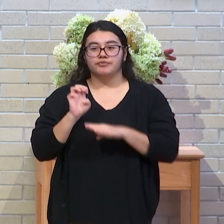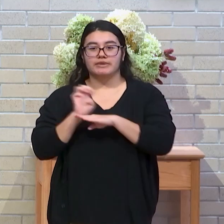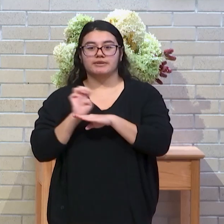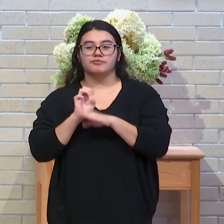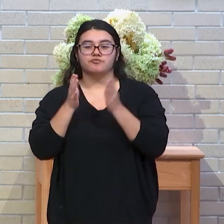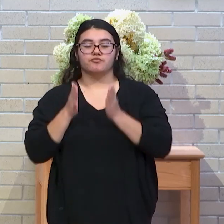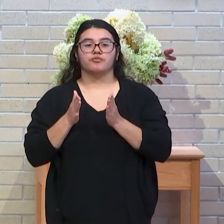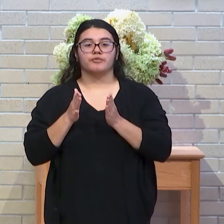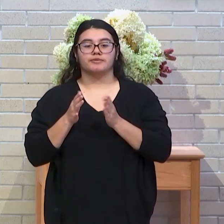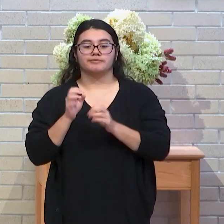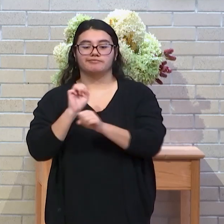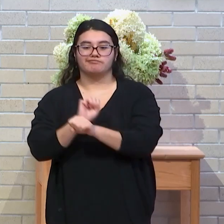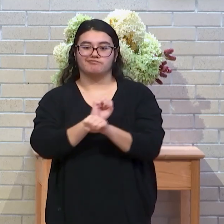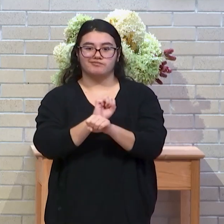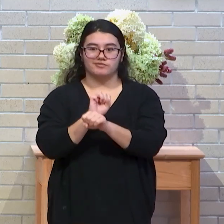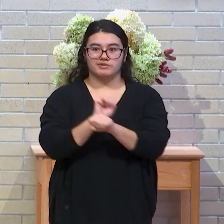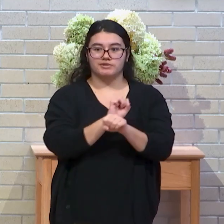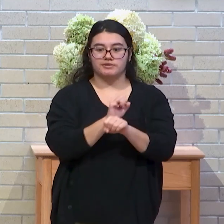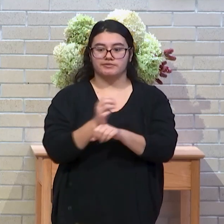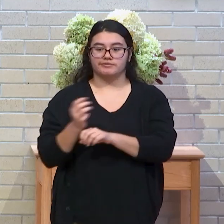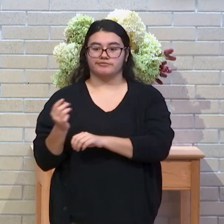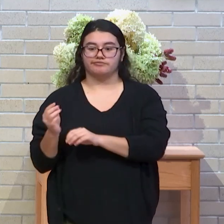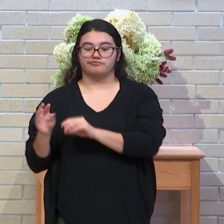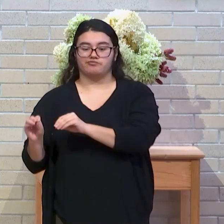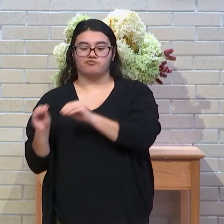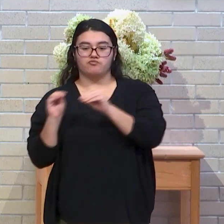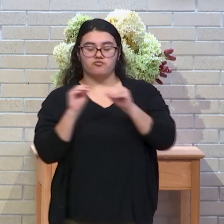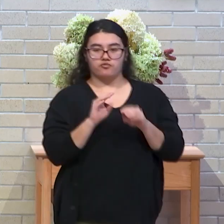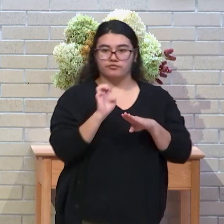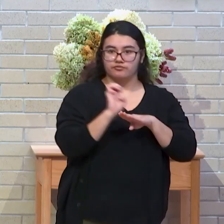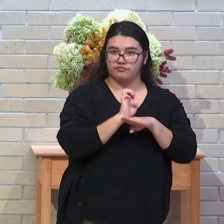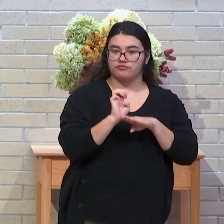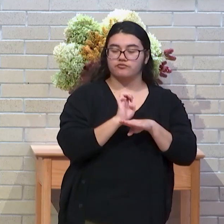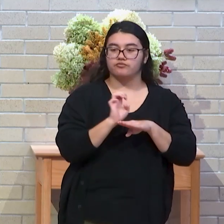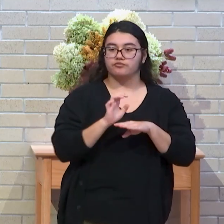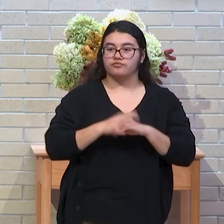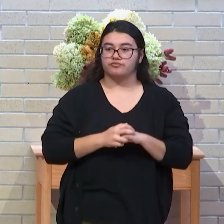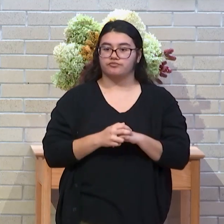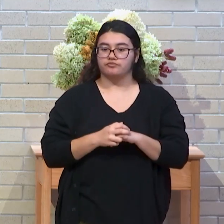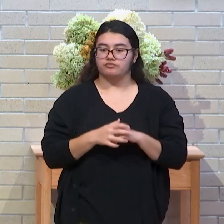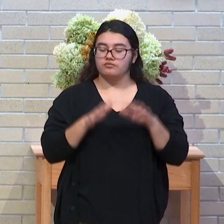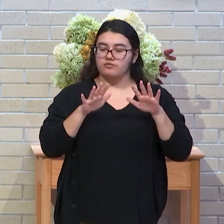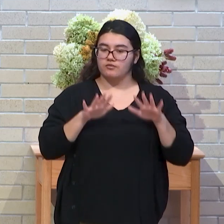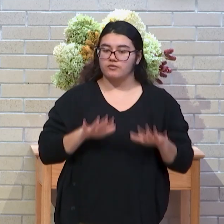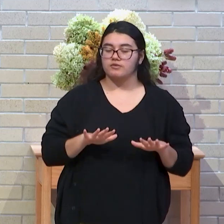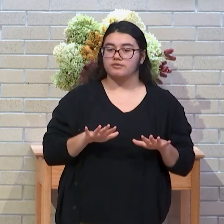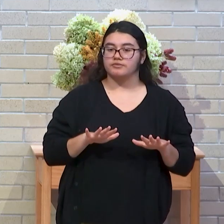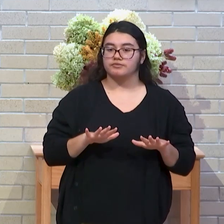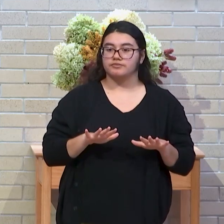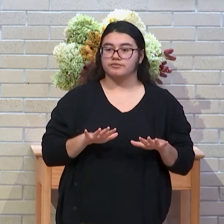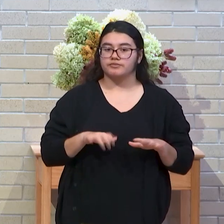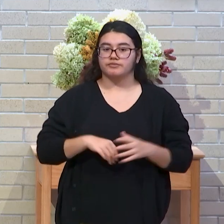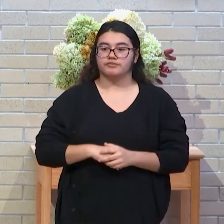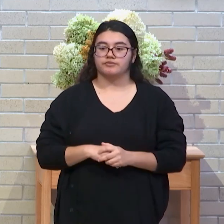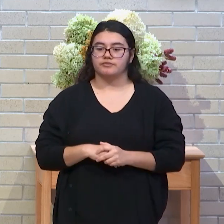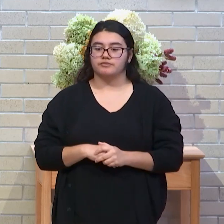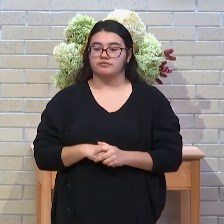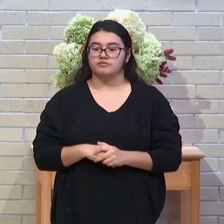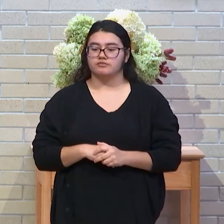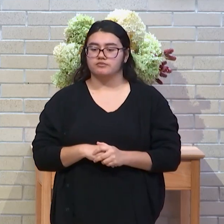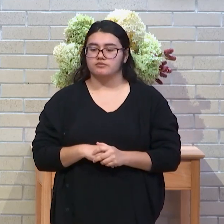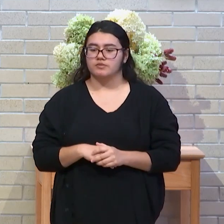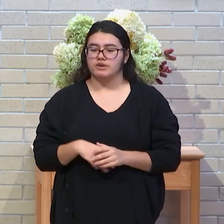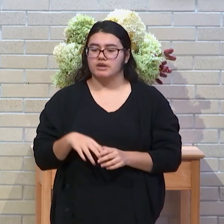they were able to settle in Ecuador and build their own community. The Afro-Ecuadorian experience surprisingly was not that different from